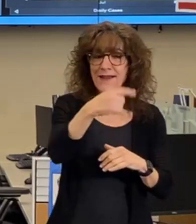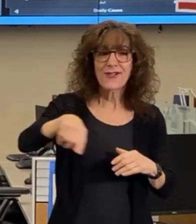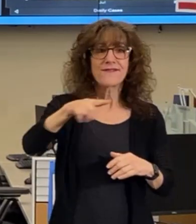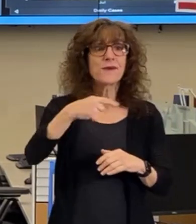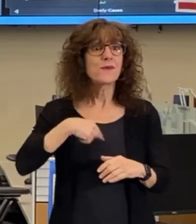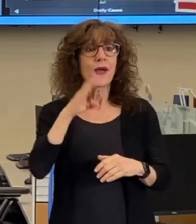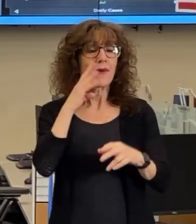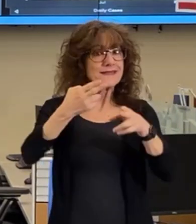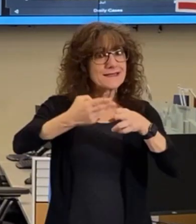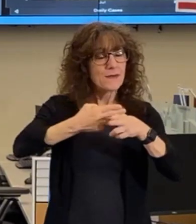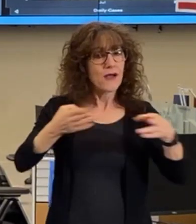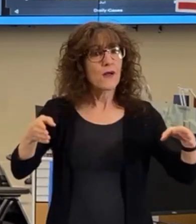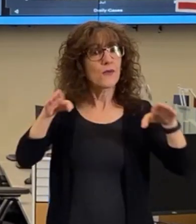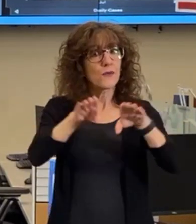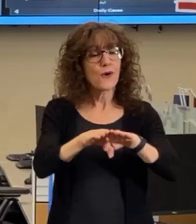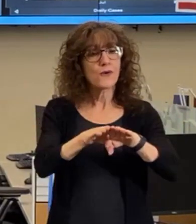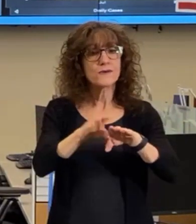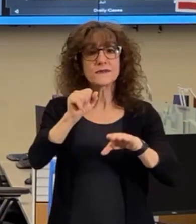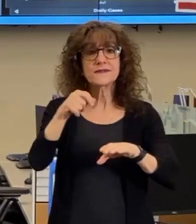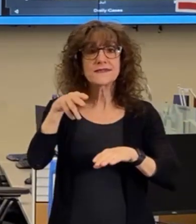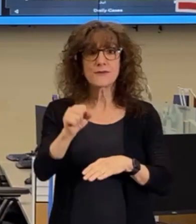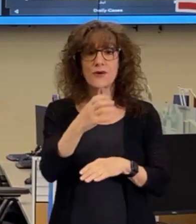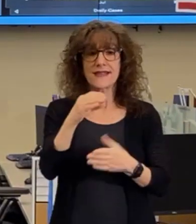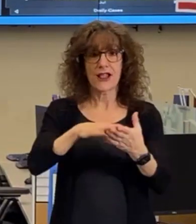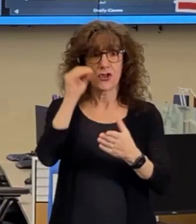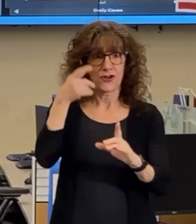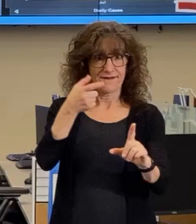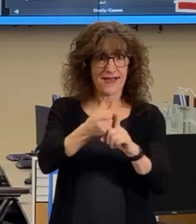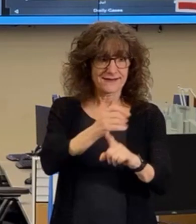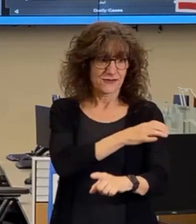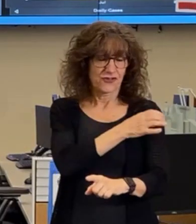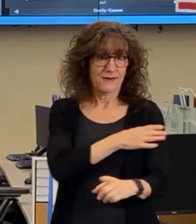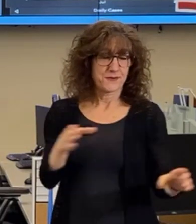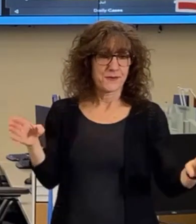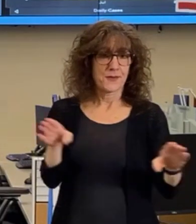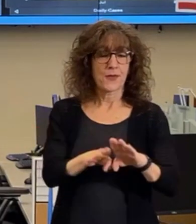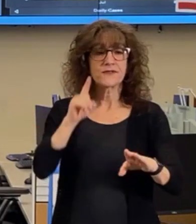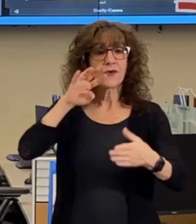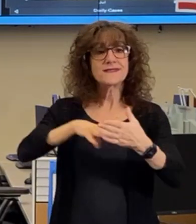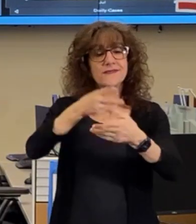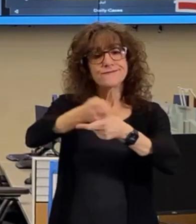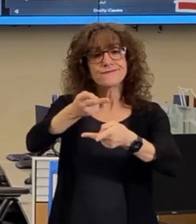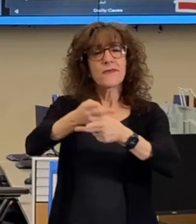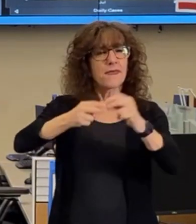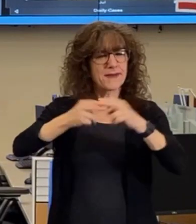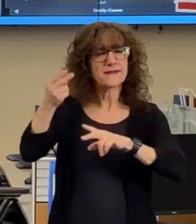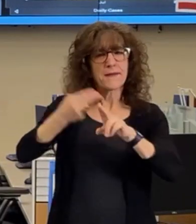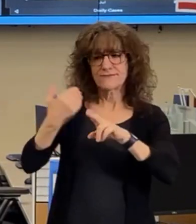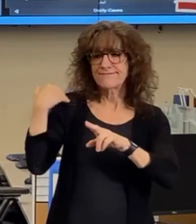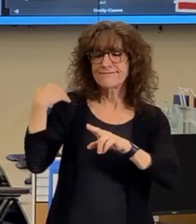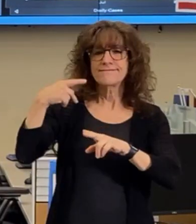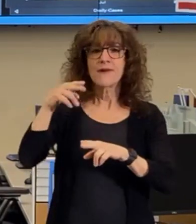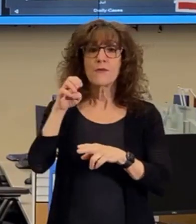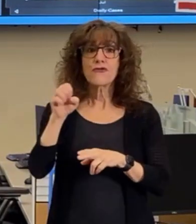we will temporarily close our sports and learning vaccination clinic for scheduled maintenance. I mentioned this in our last press